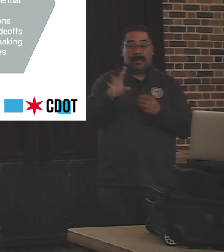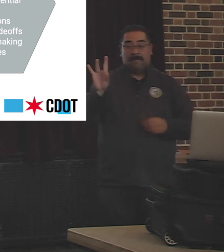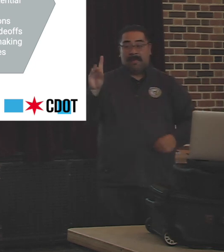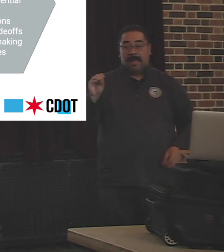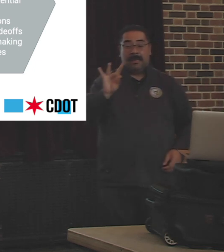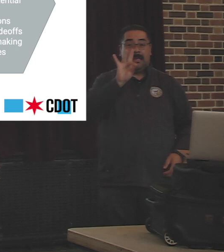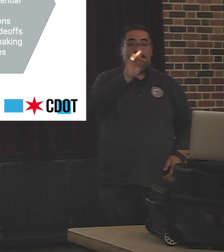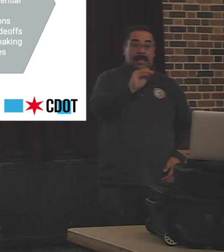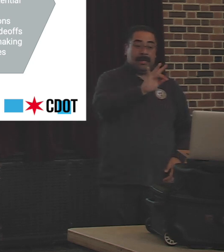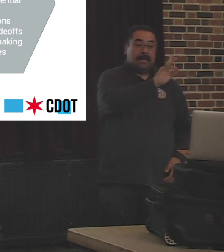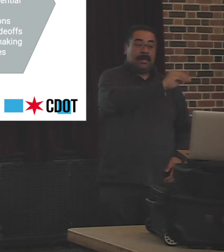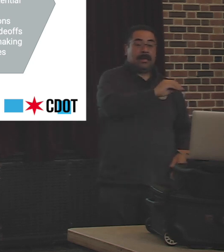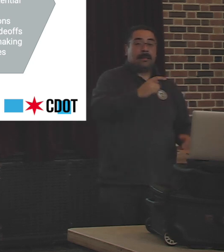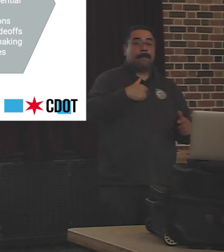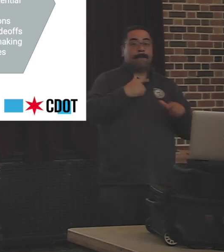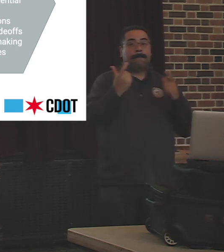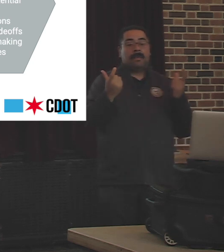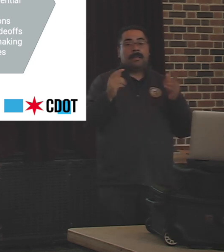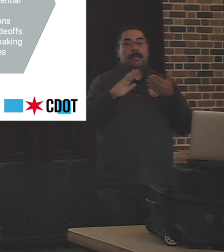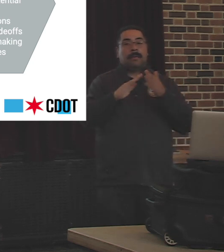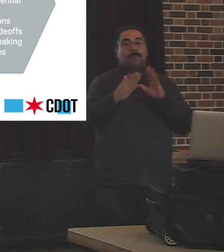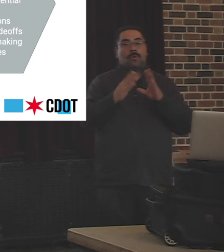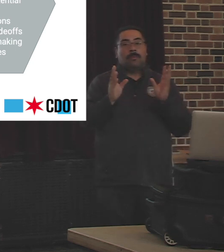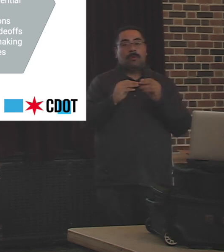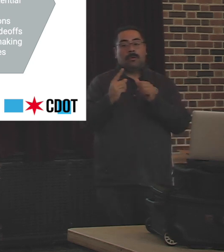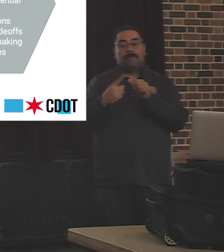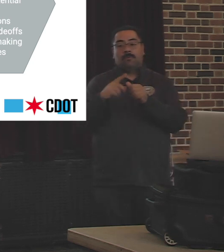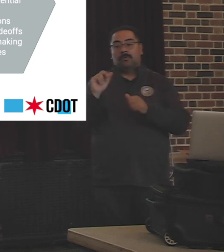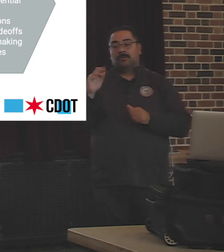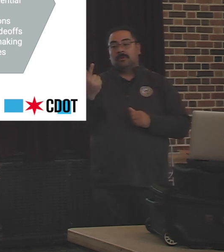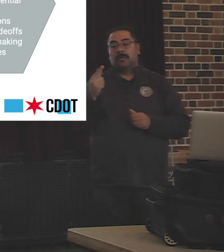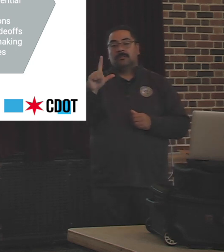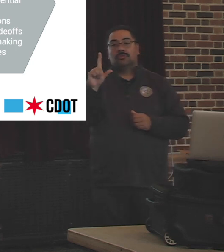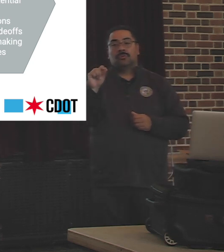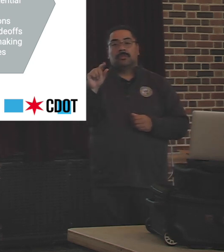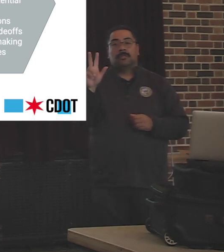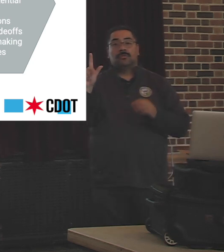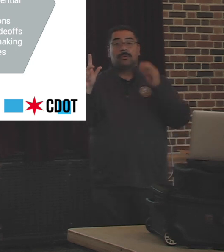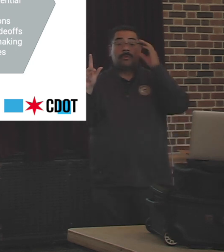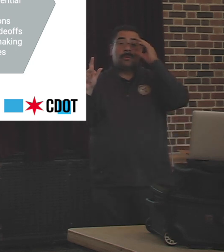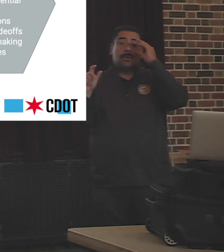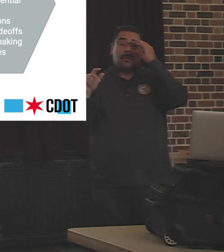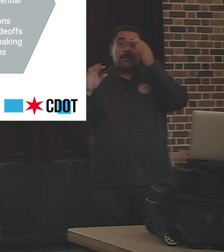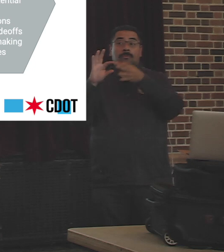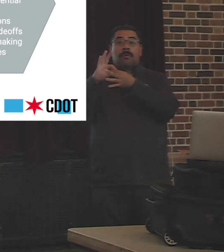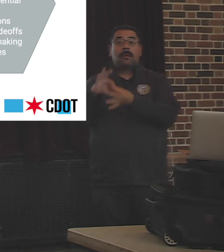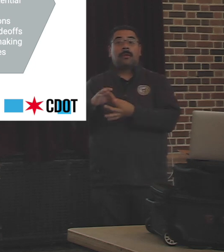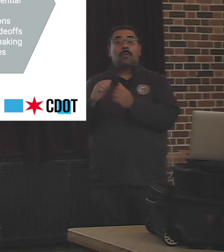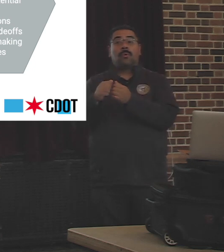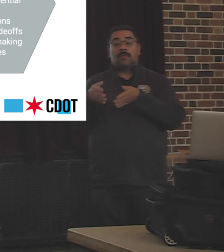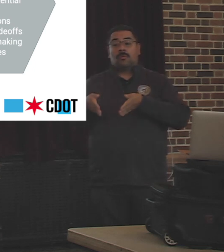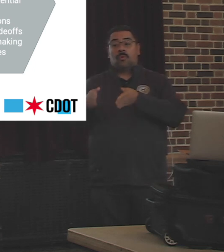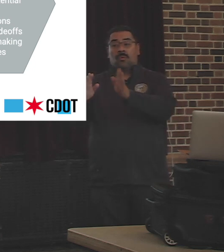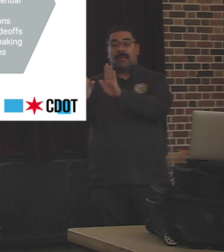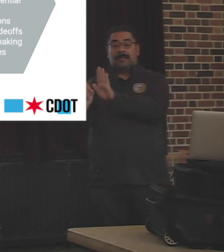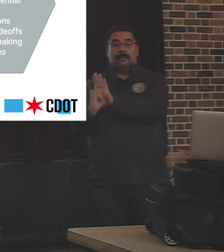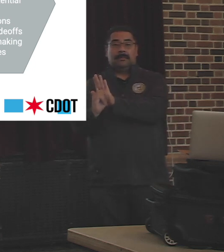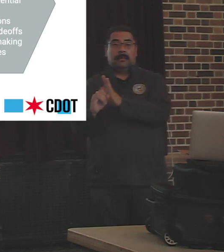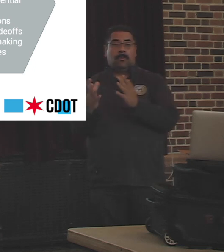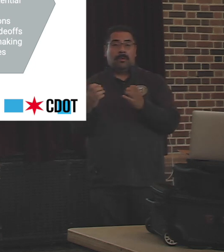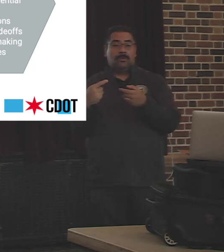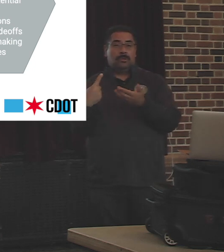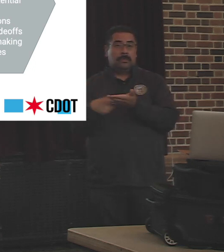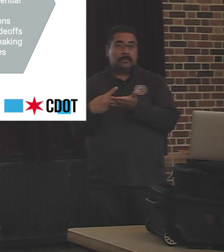3 big community meetings. The first workshop in August of 2023 was around the corridor identity. We wanted to